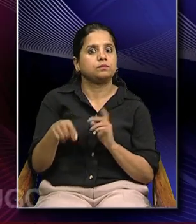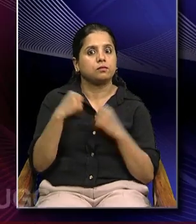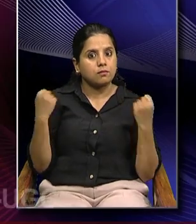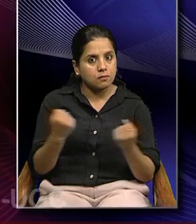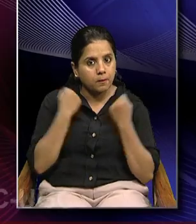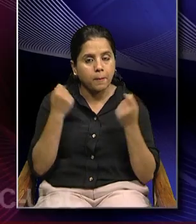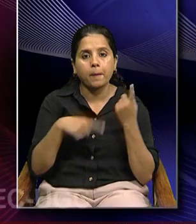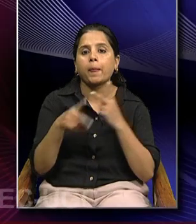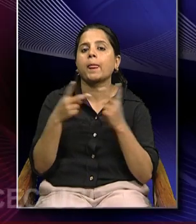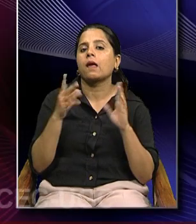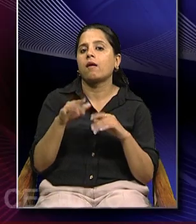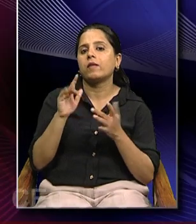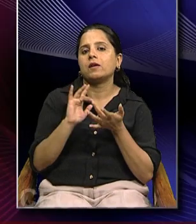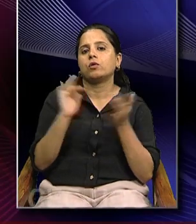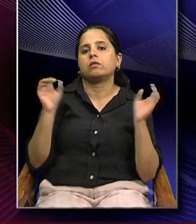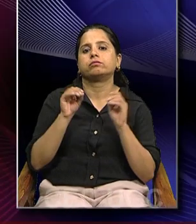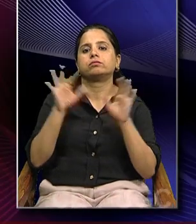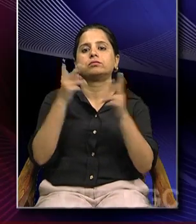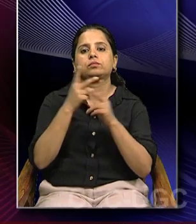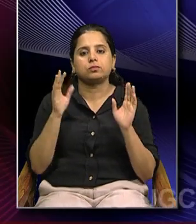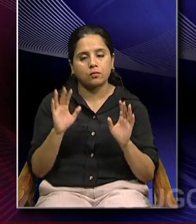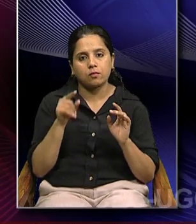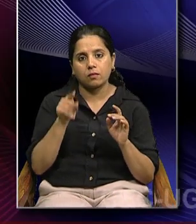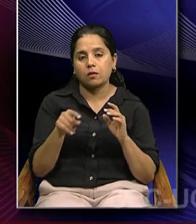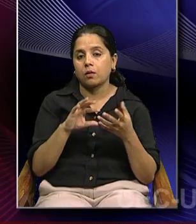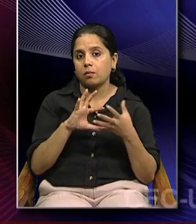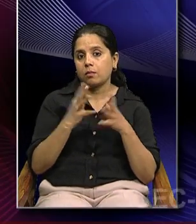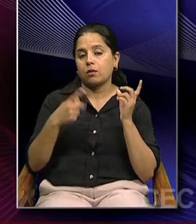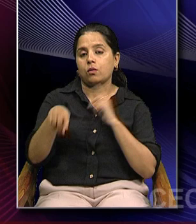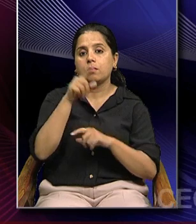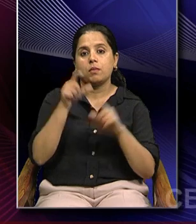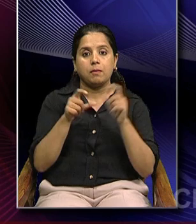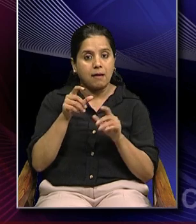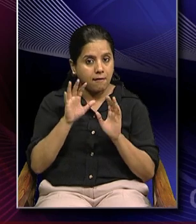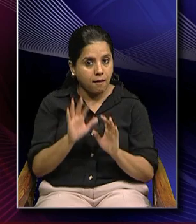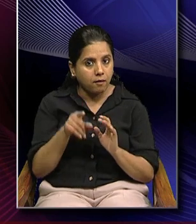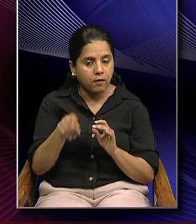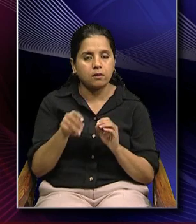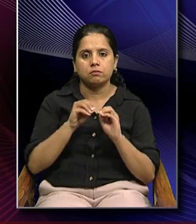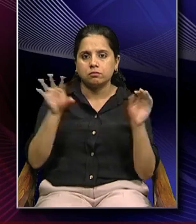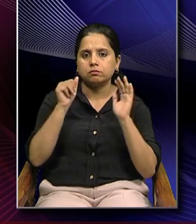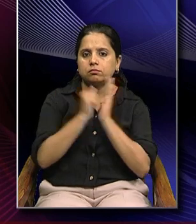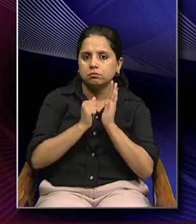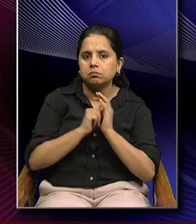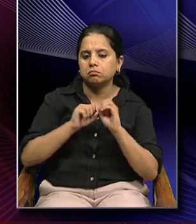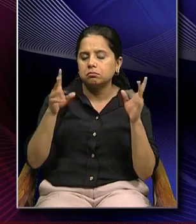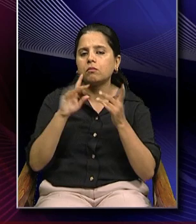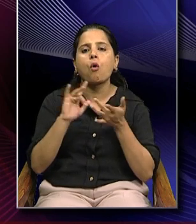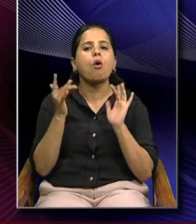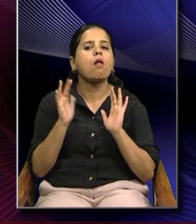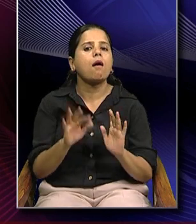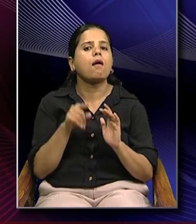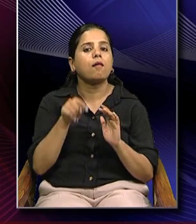active on the internet. And then we have creators, people who create and publish online content. So,